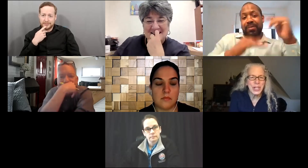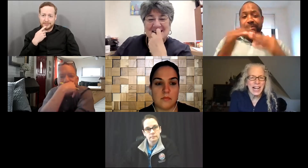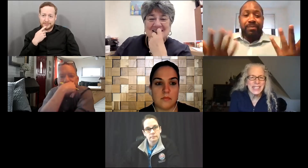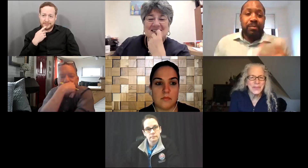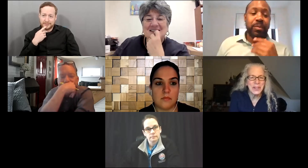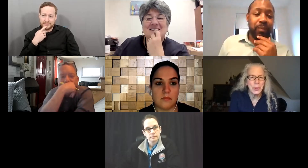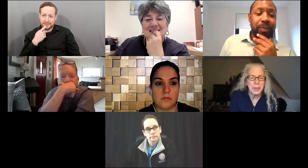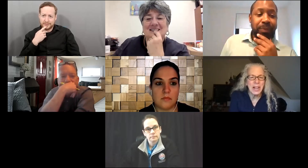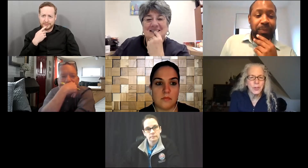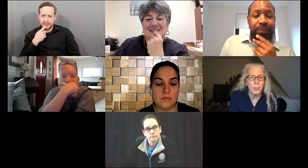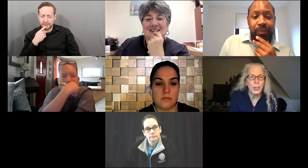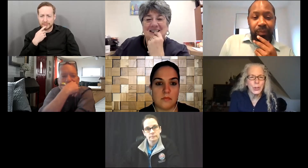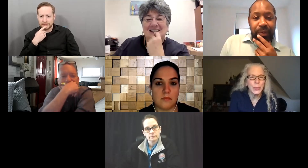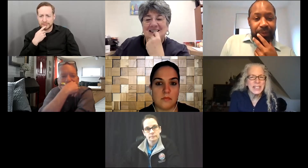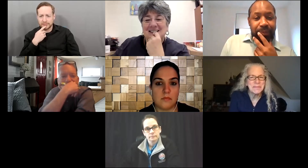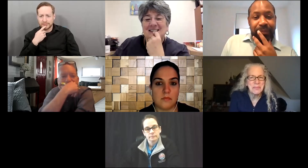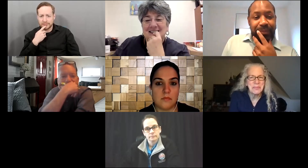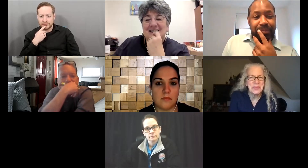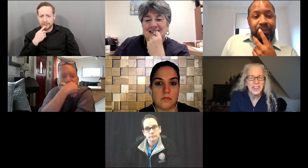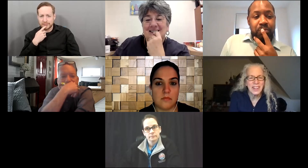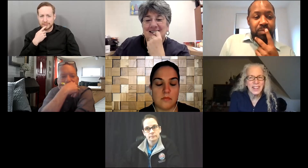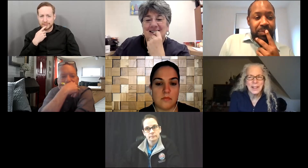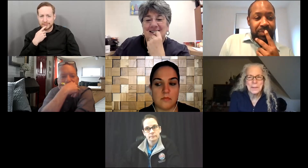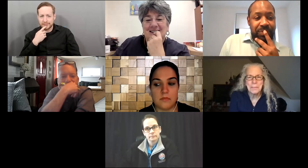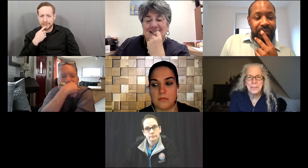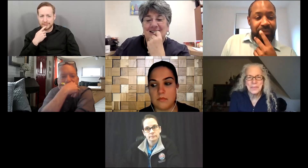we could ask if he would be comfortable to do it.